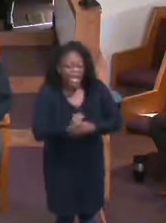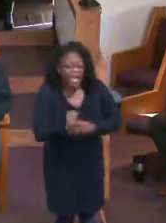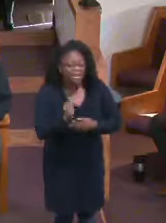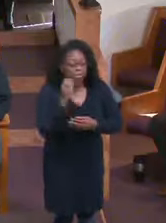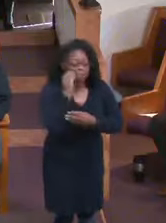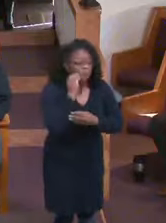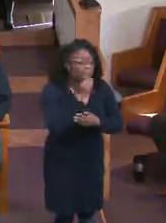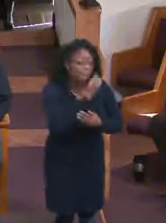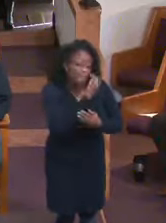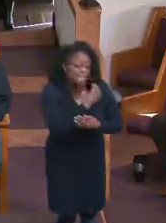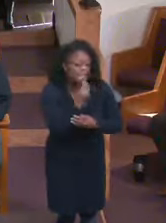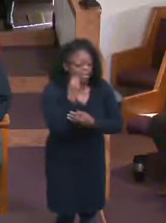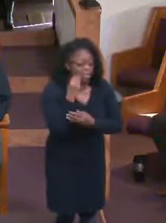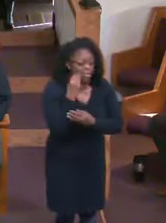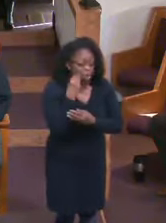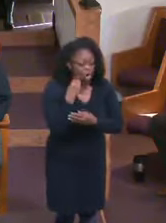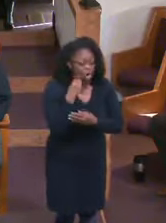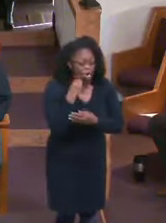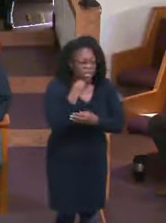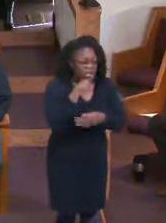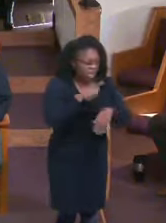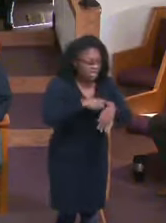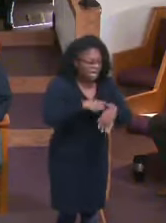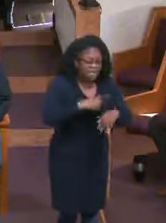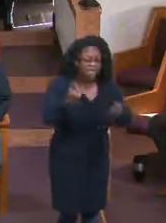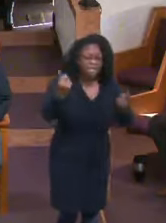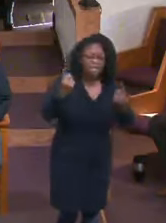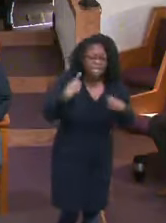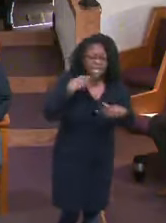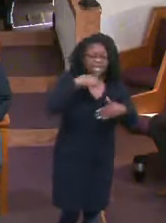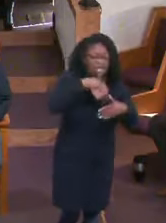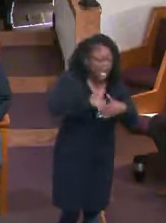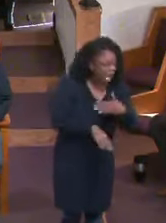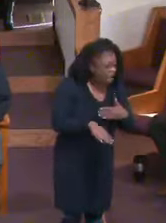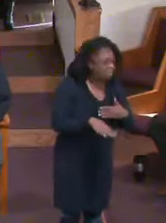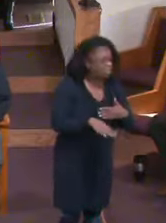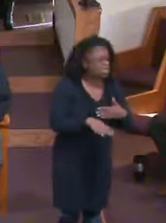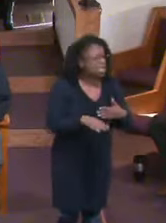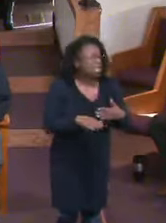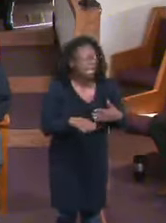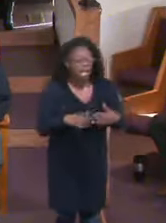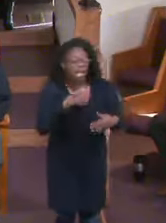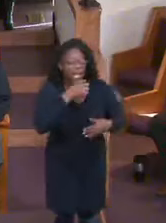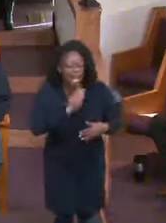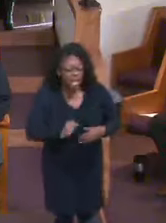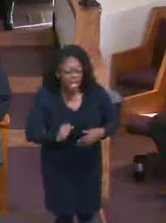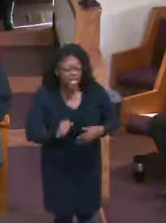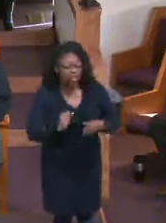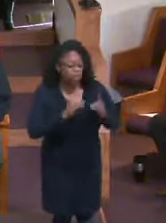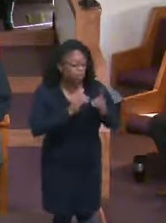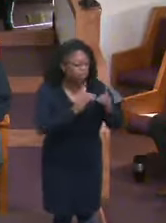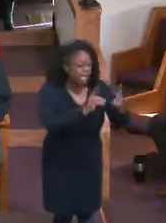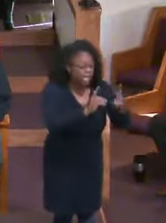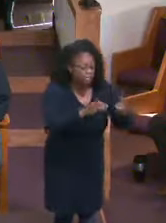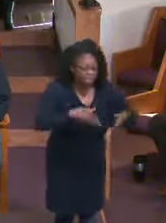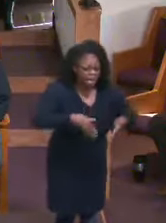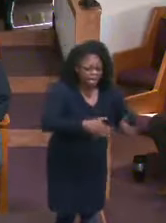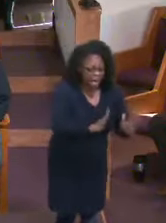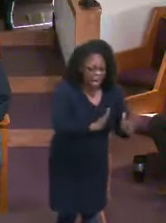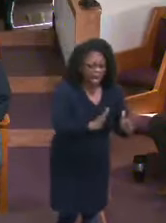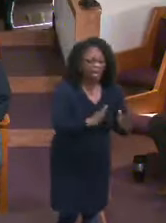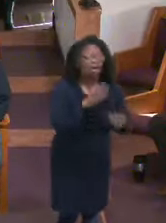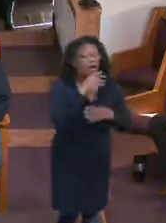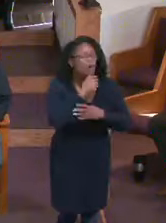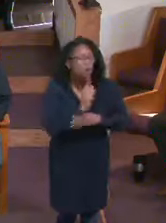age will curfews be set, at what age will phone calls end at night, at what age will dating be allowed, at what age